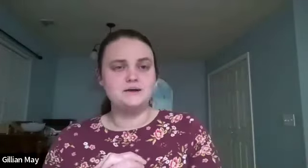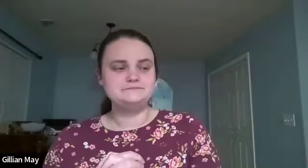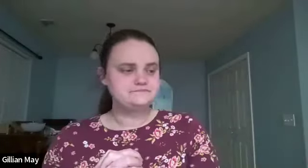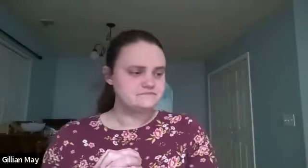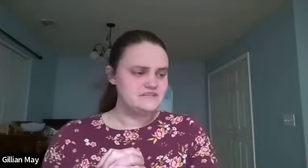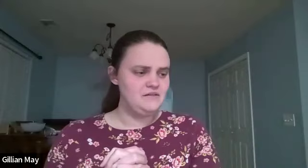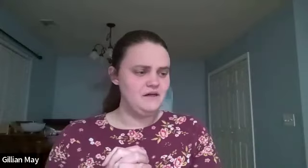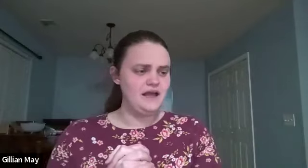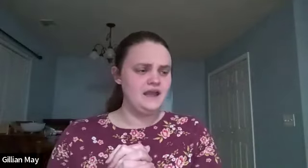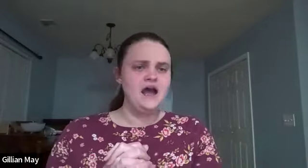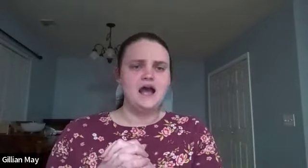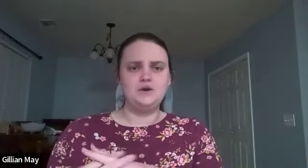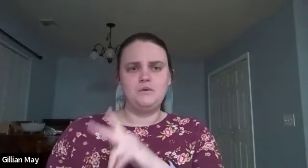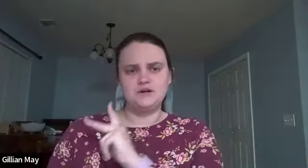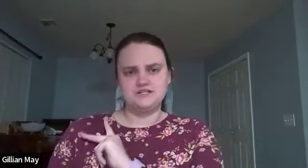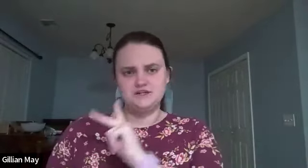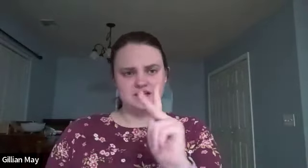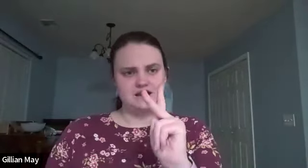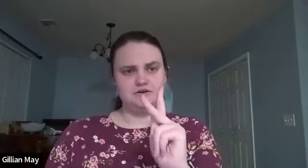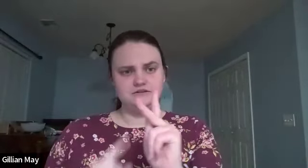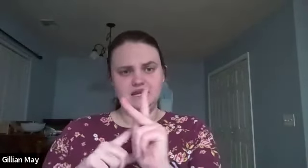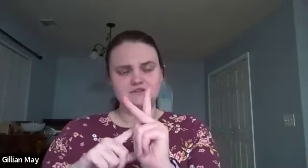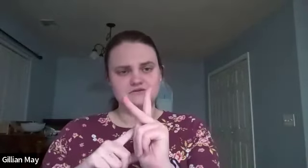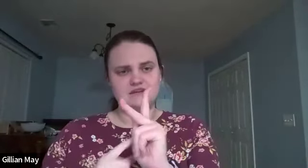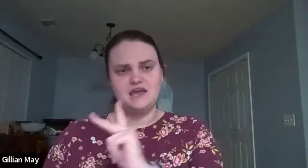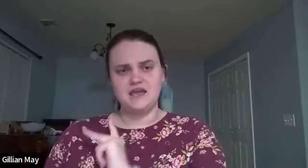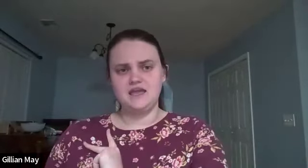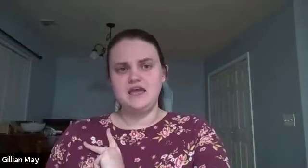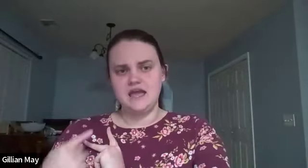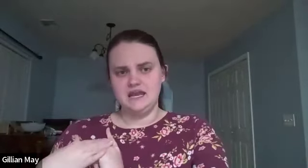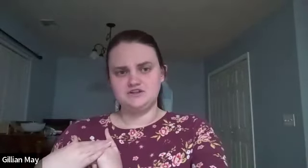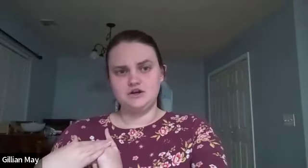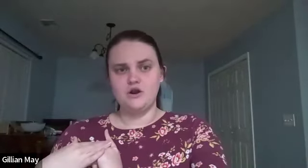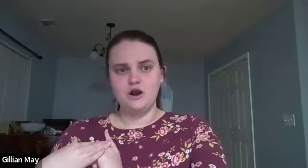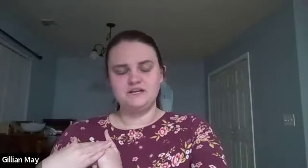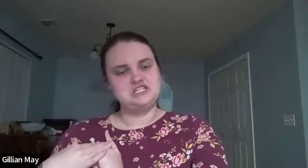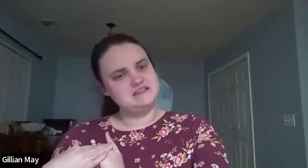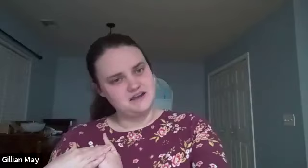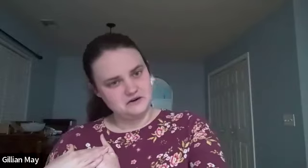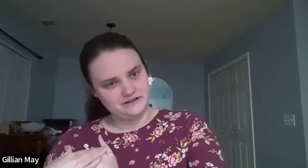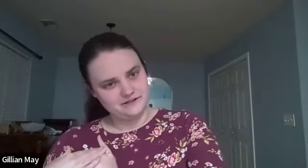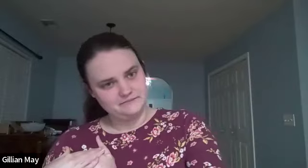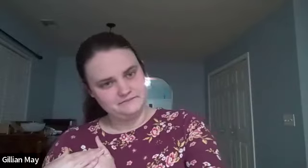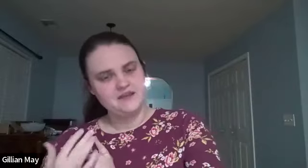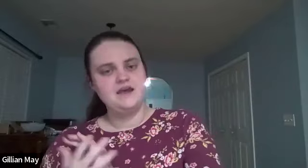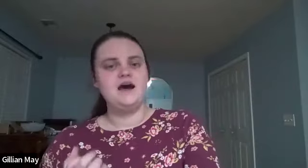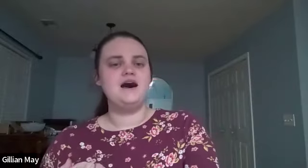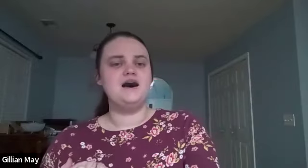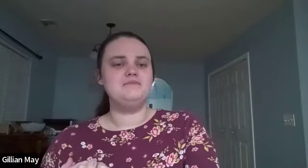So like I know one person who's got, her name starts with a K and it's on her heart because she's kind-hearted.